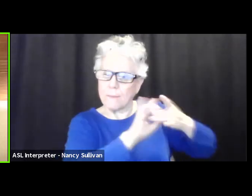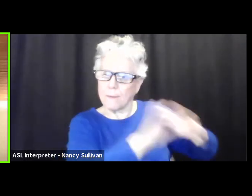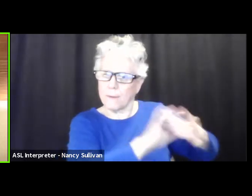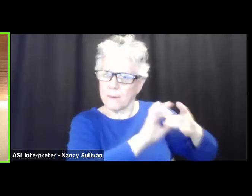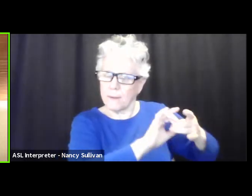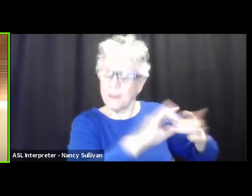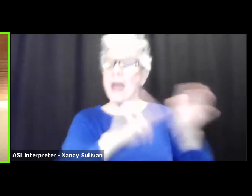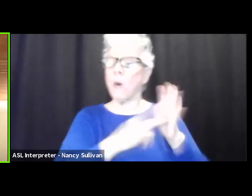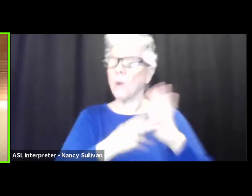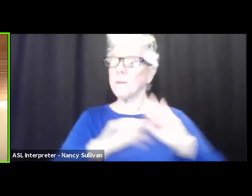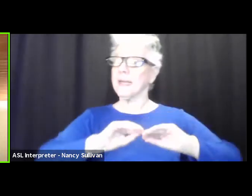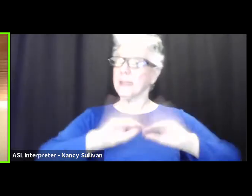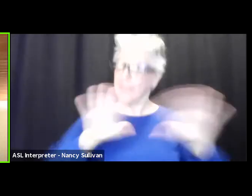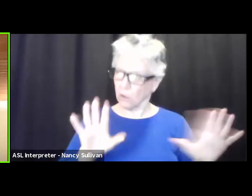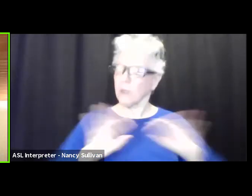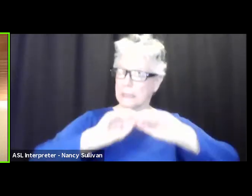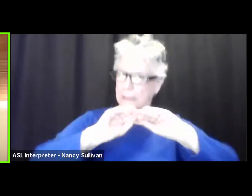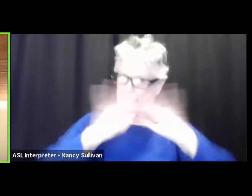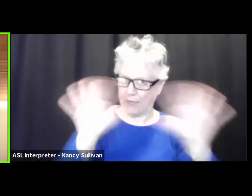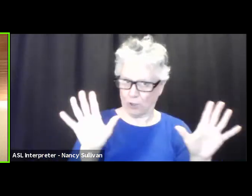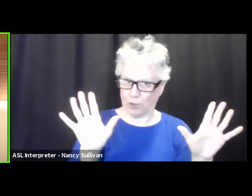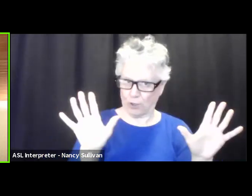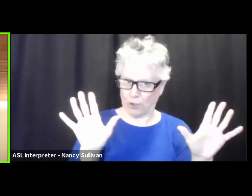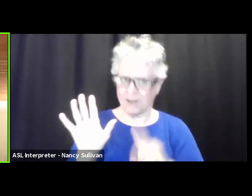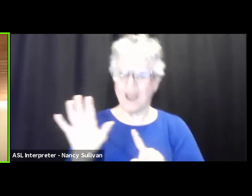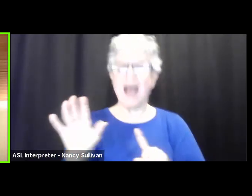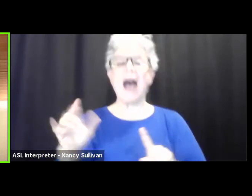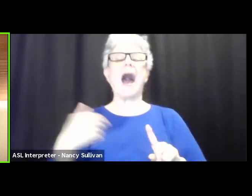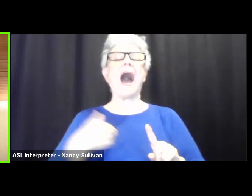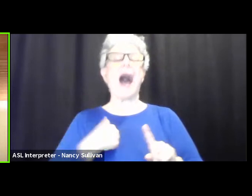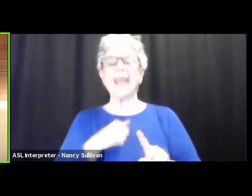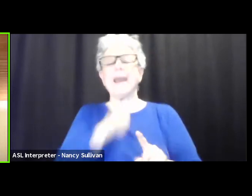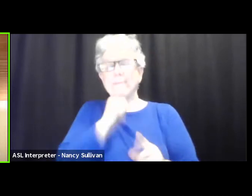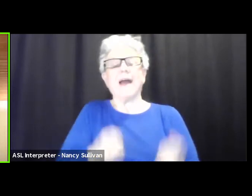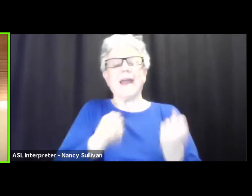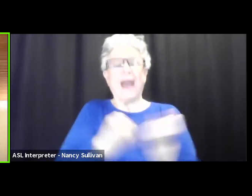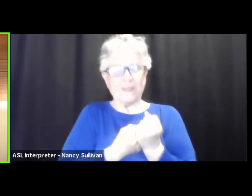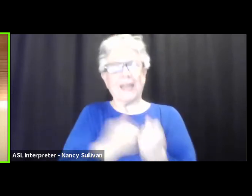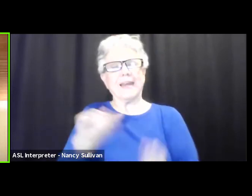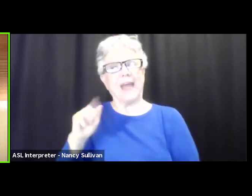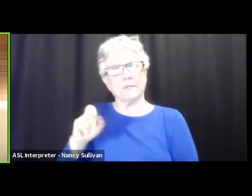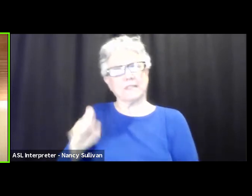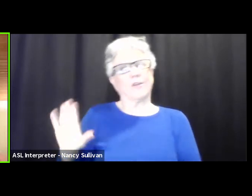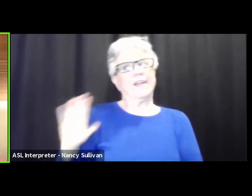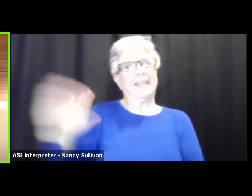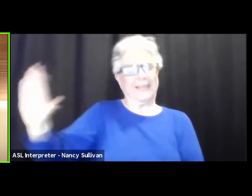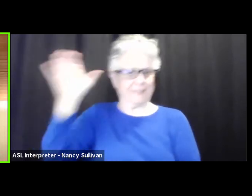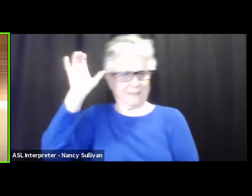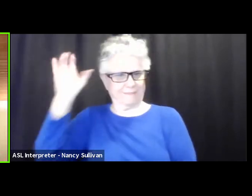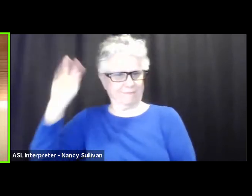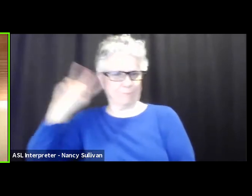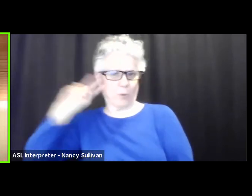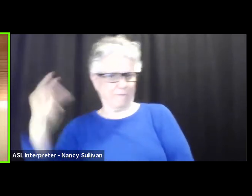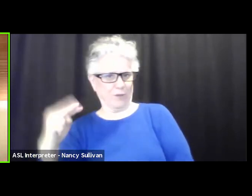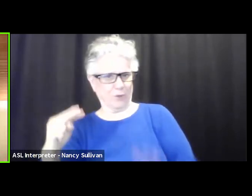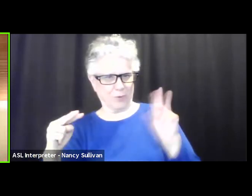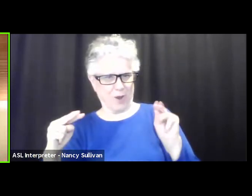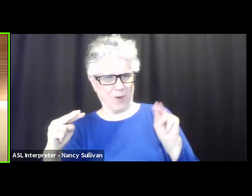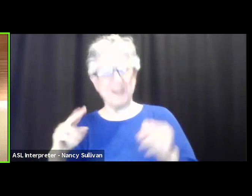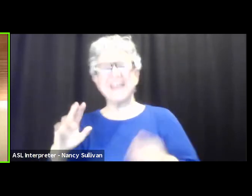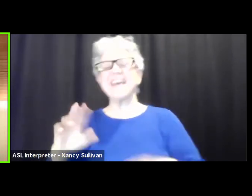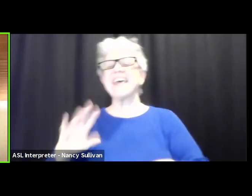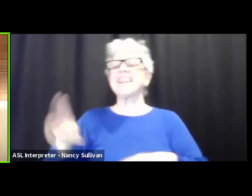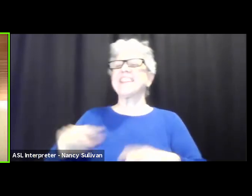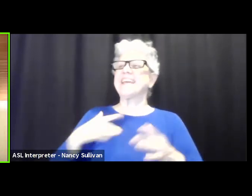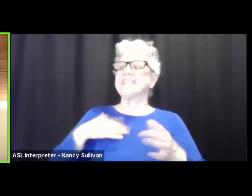clear, and I want to be crystal clear about this, I am not advocating for Aristotle. His account of the naturalness of